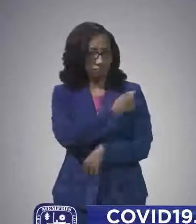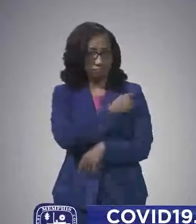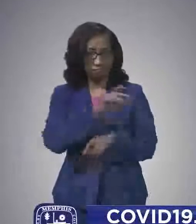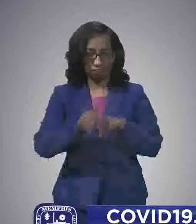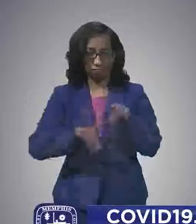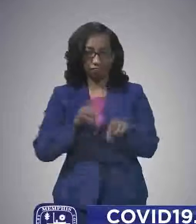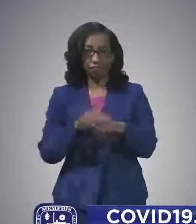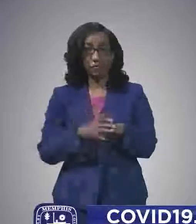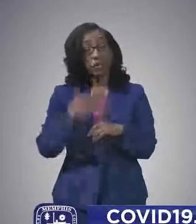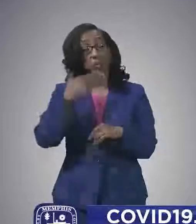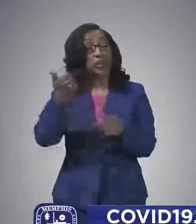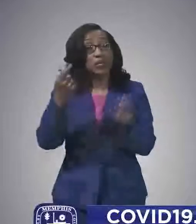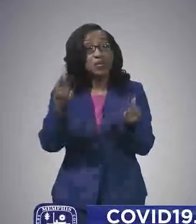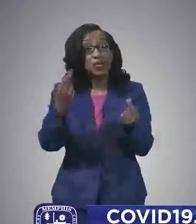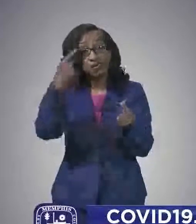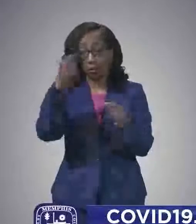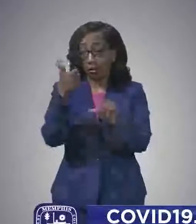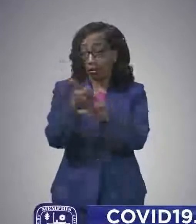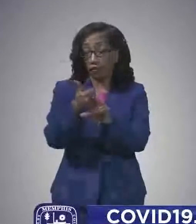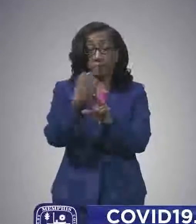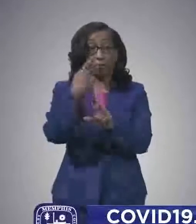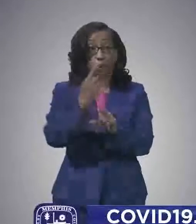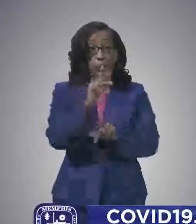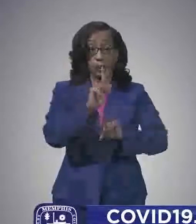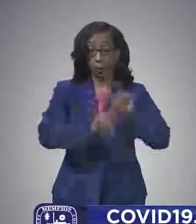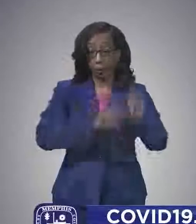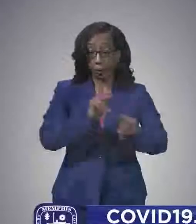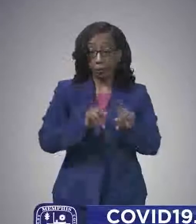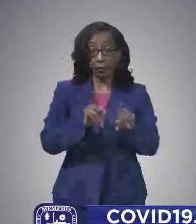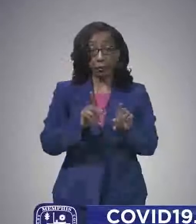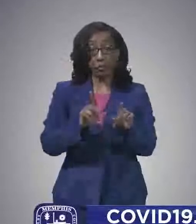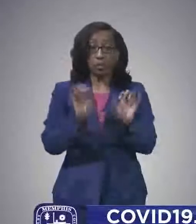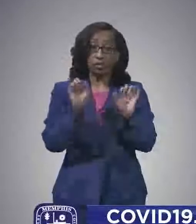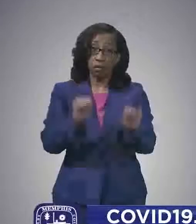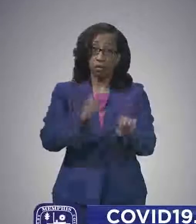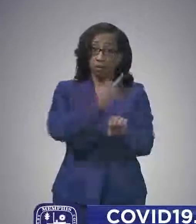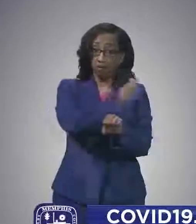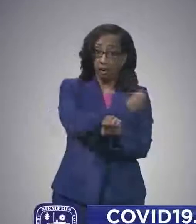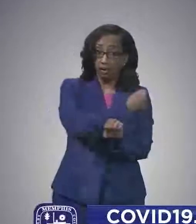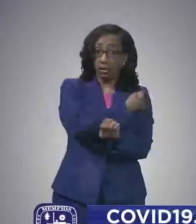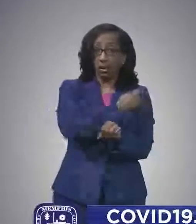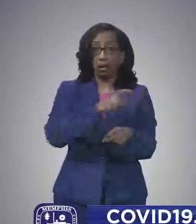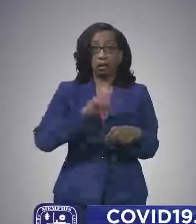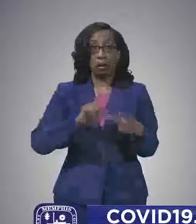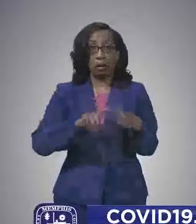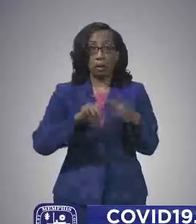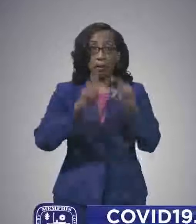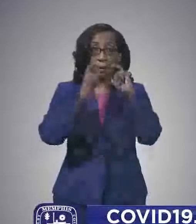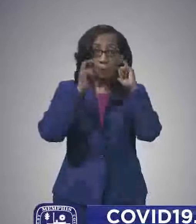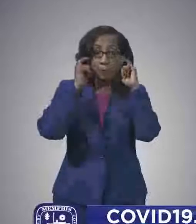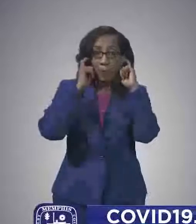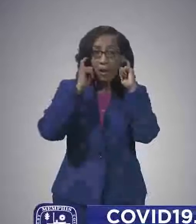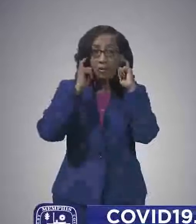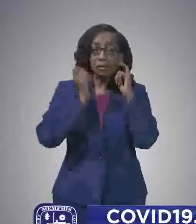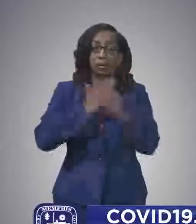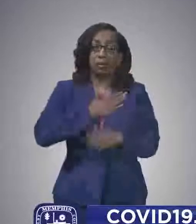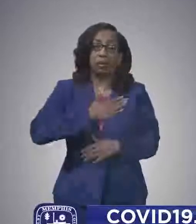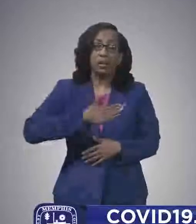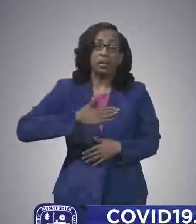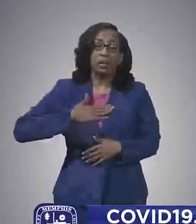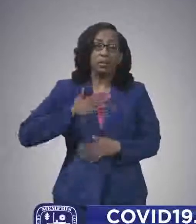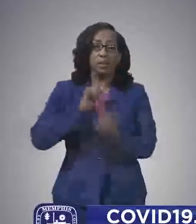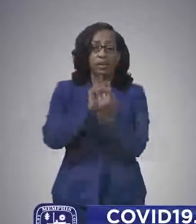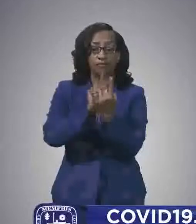yourself, the best thing you can do for your citizens is either get vaccinated, wear your mask, and please maintain that